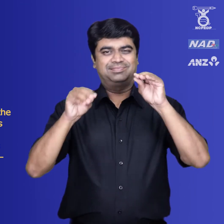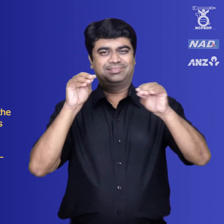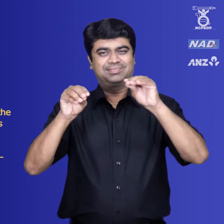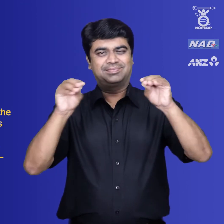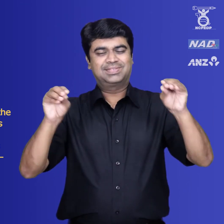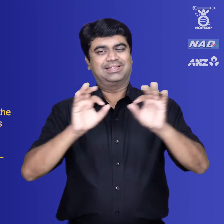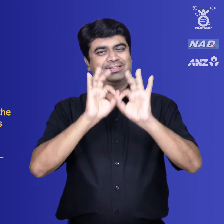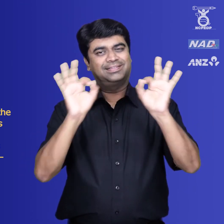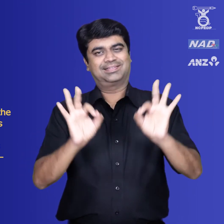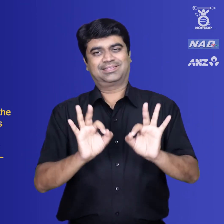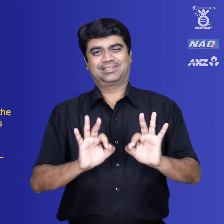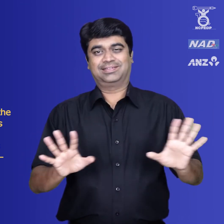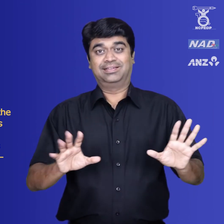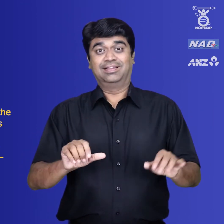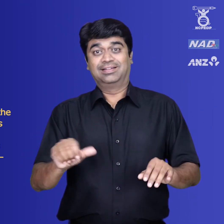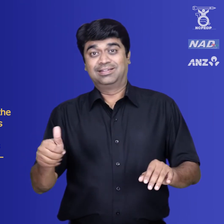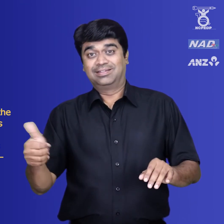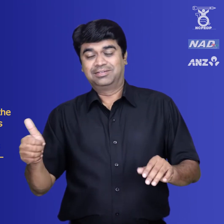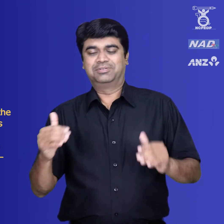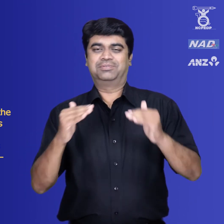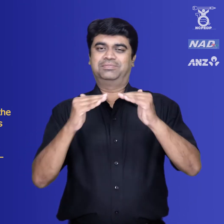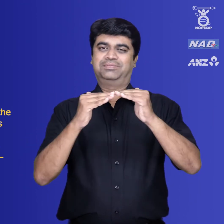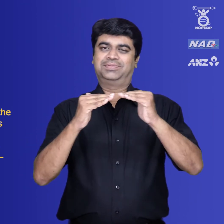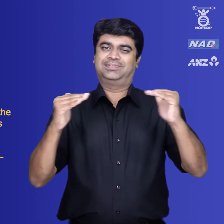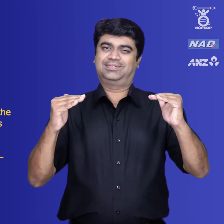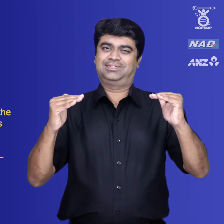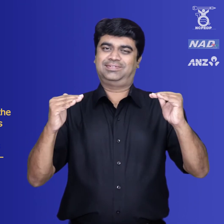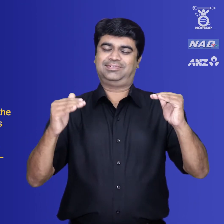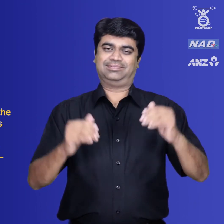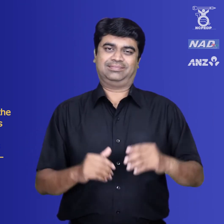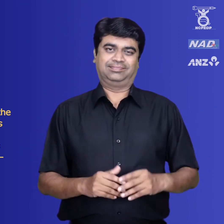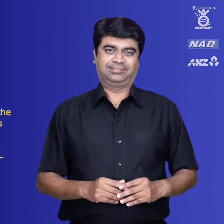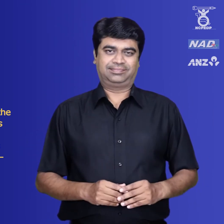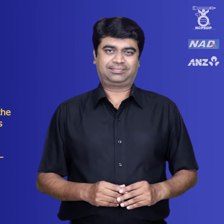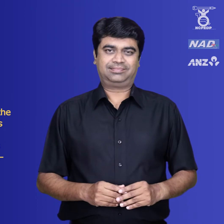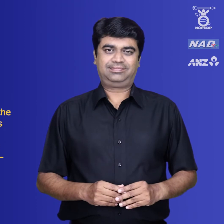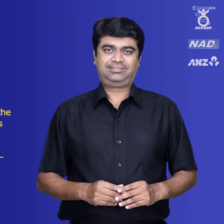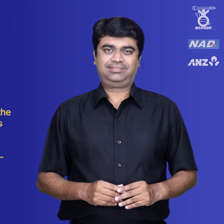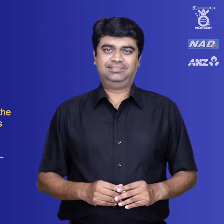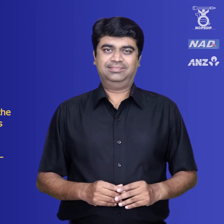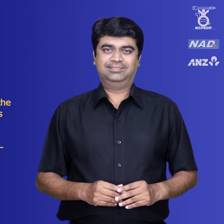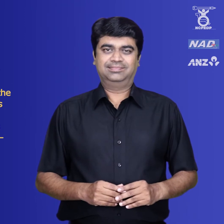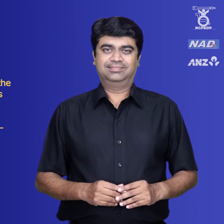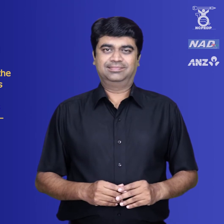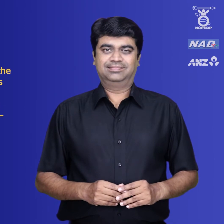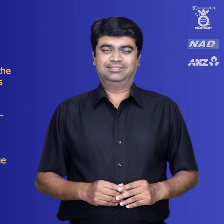in recreational activities equally with others, which include